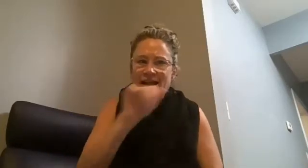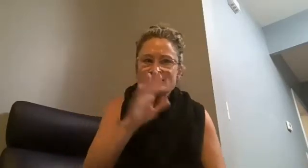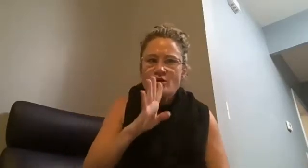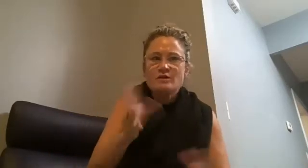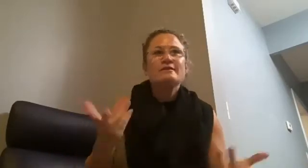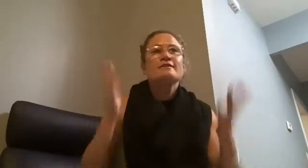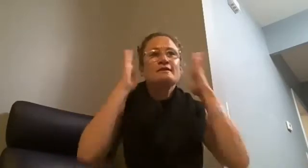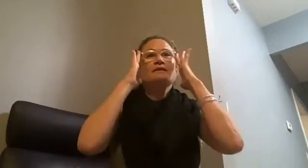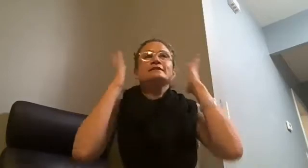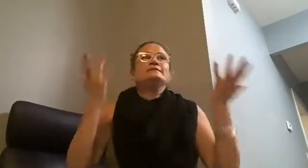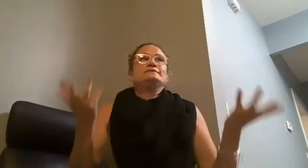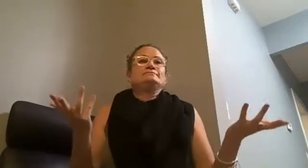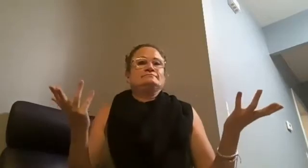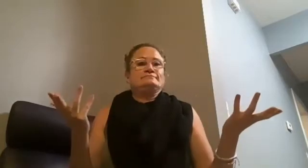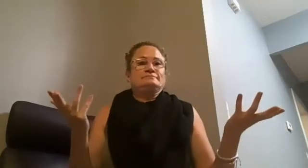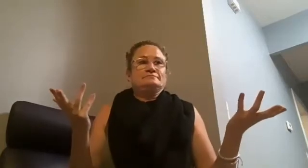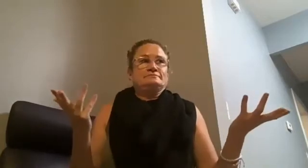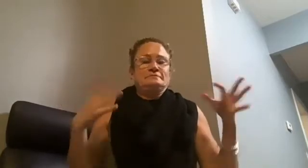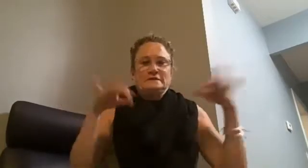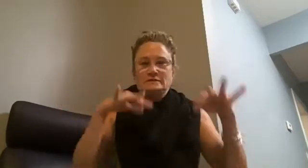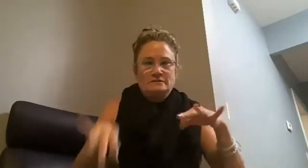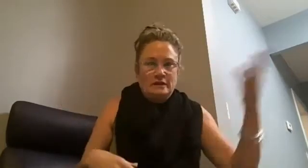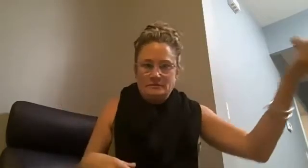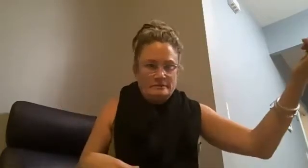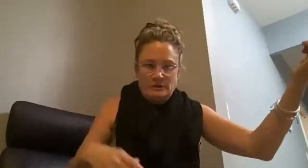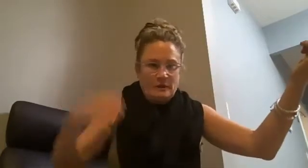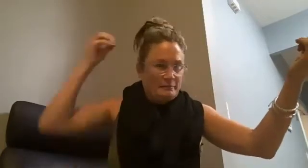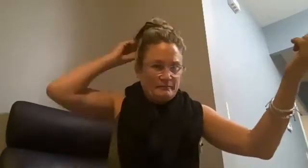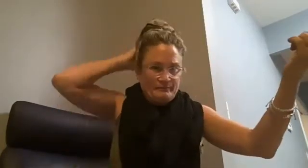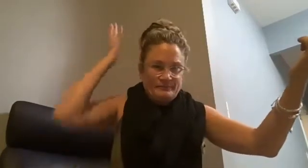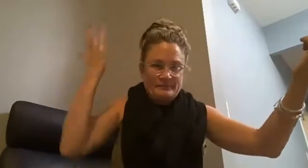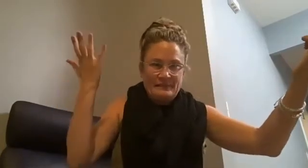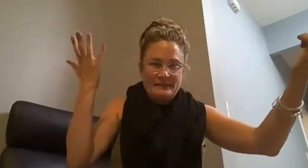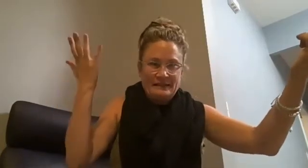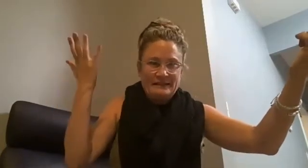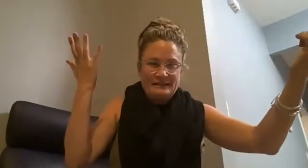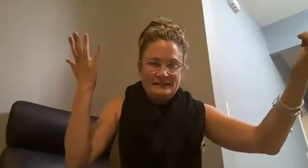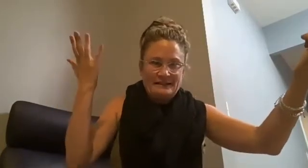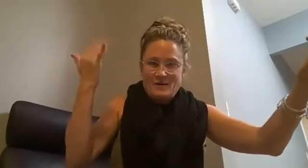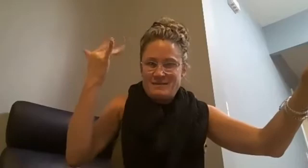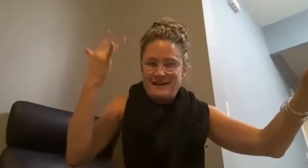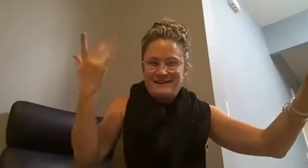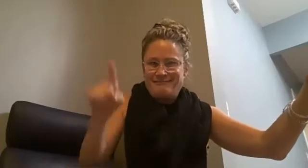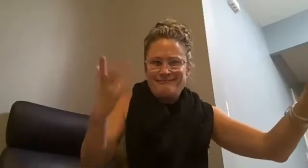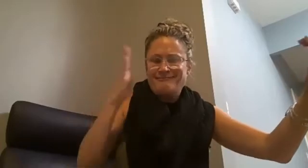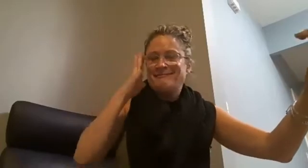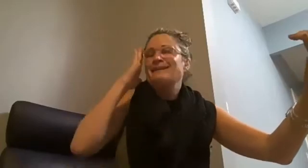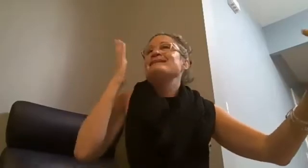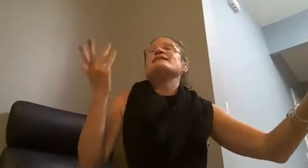he even describe to that man who I hit in the back of the head with a boomerang as to why that event had just occurred. And I remember my sponsor